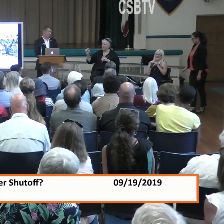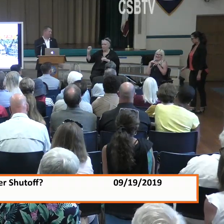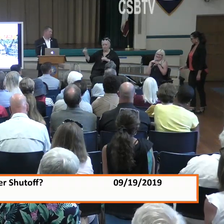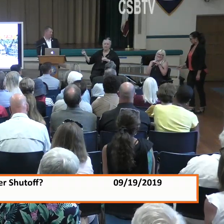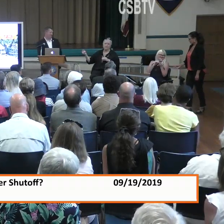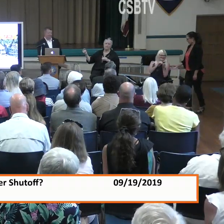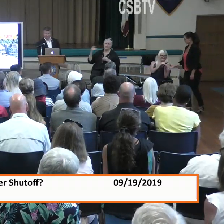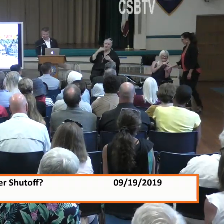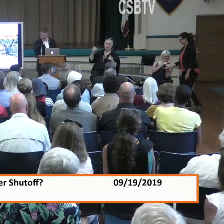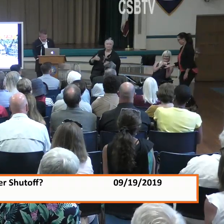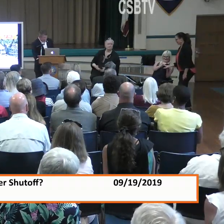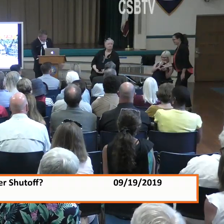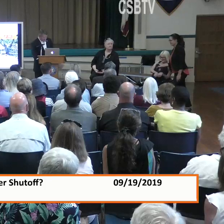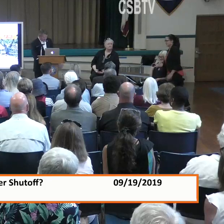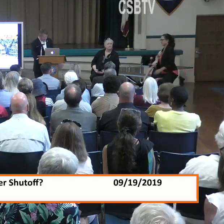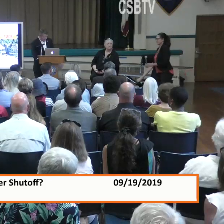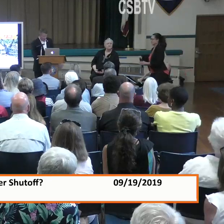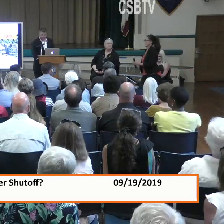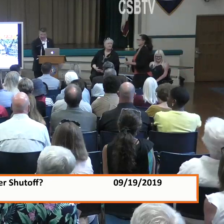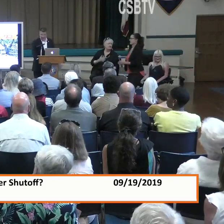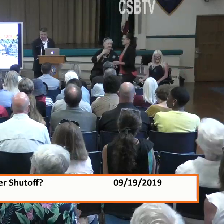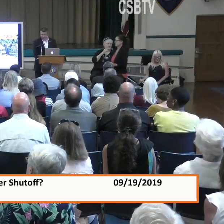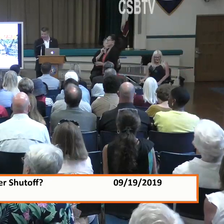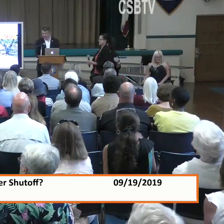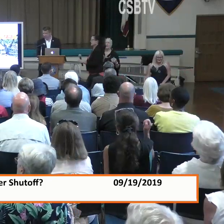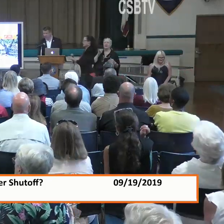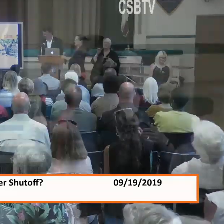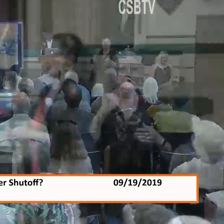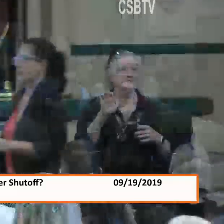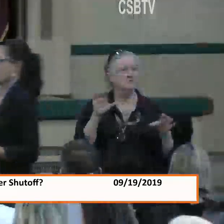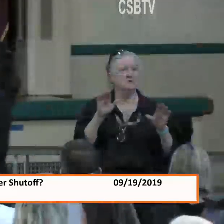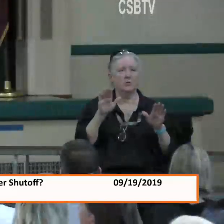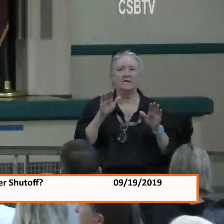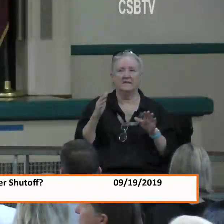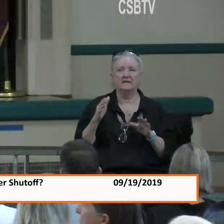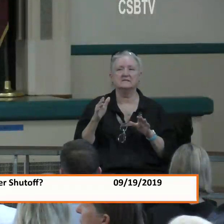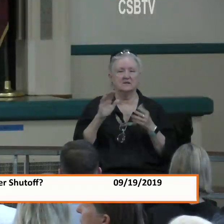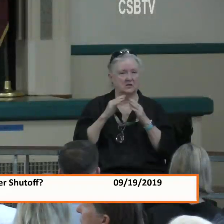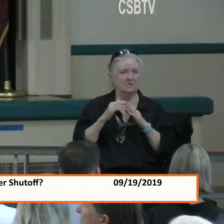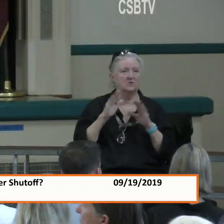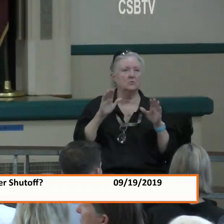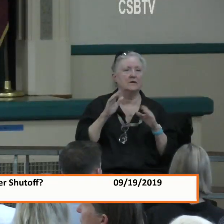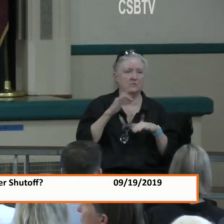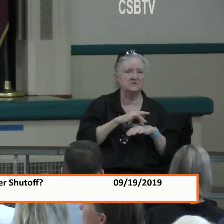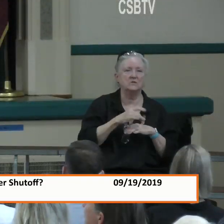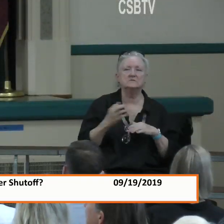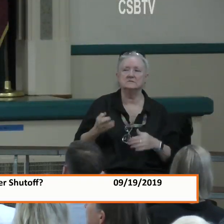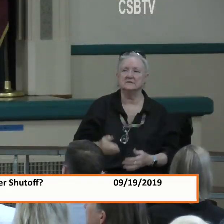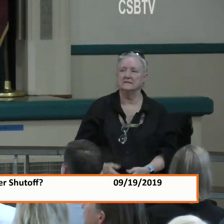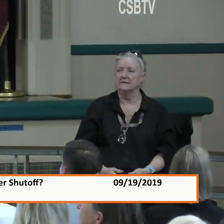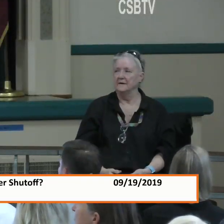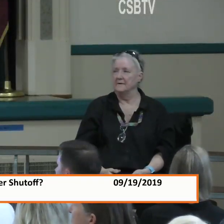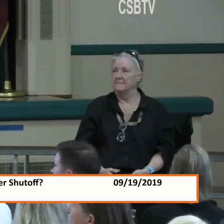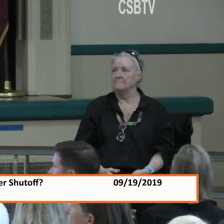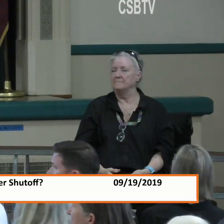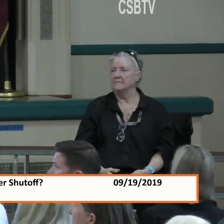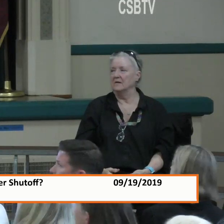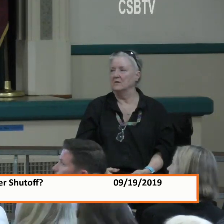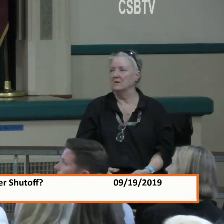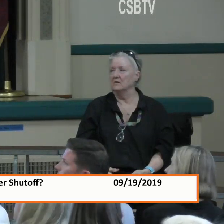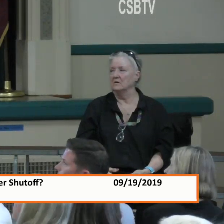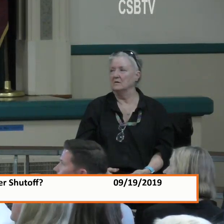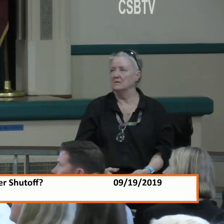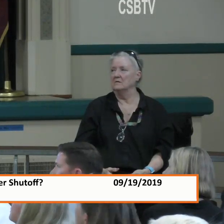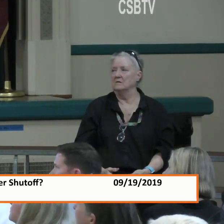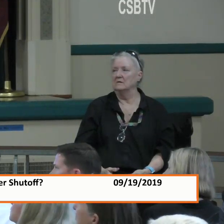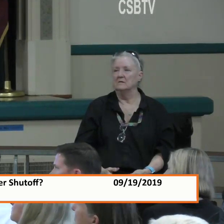www.ilrc-trico.org. Thank you. Thank you, Danny. ILRC is doing some great things in the community and has some great resources. And then after you, it's coming to the middle. So